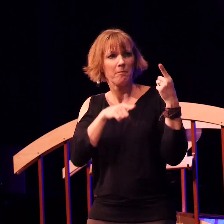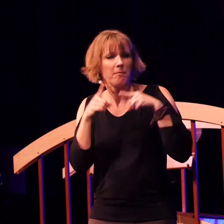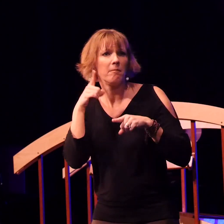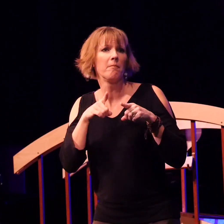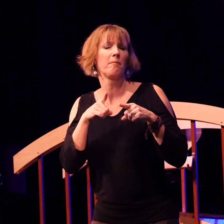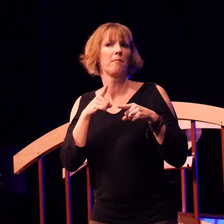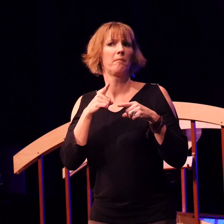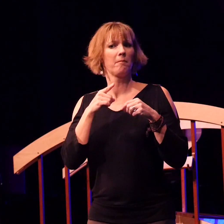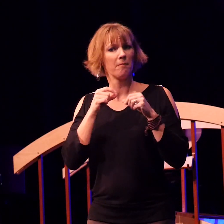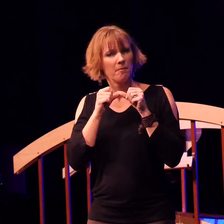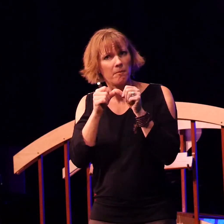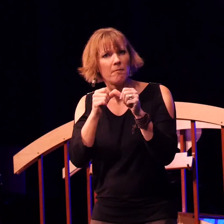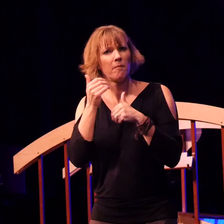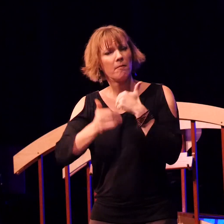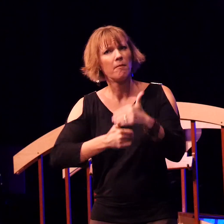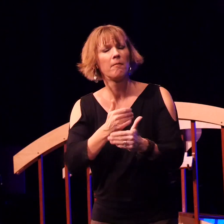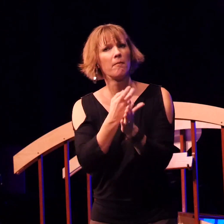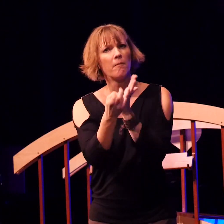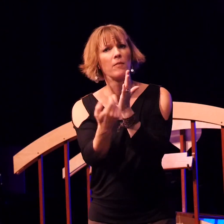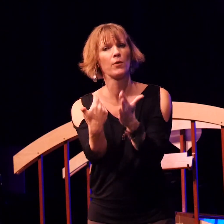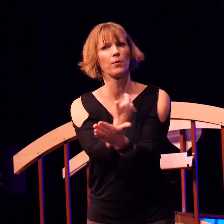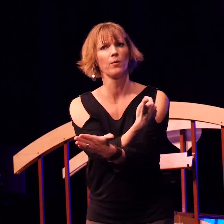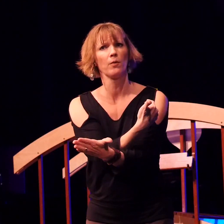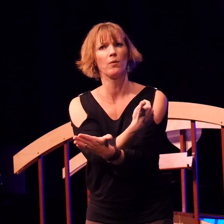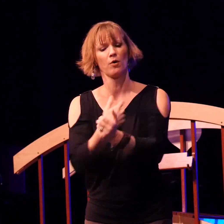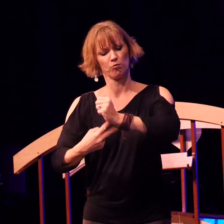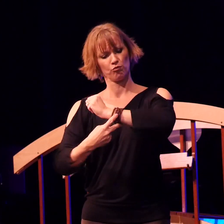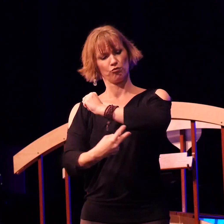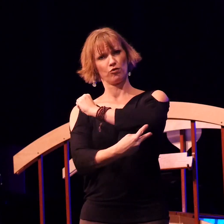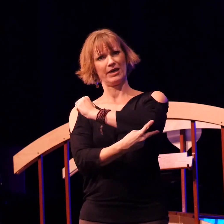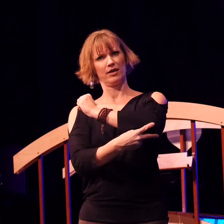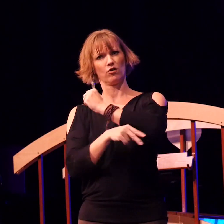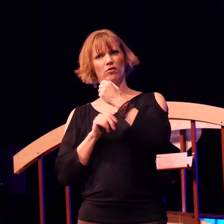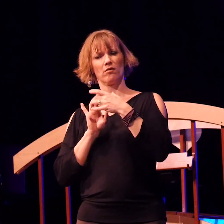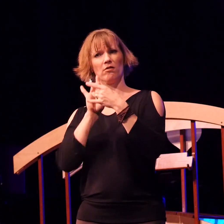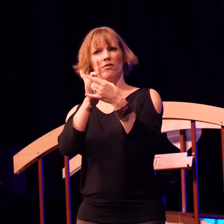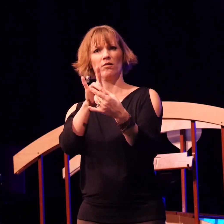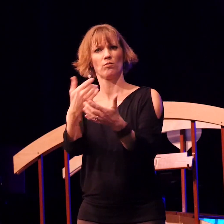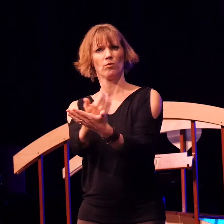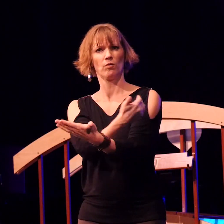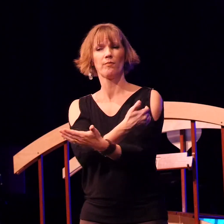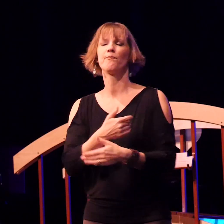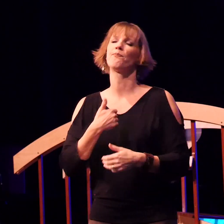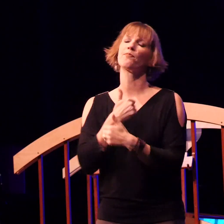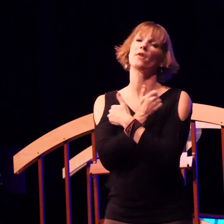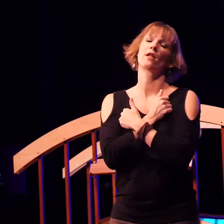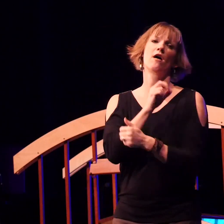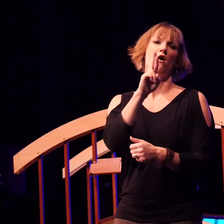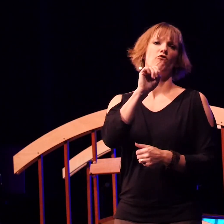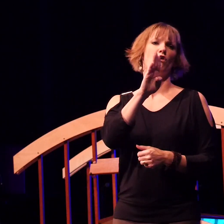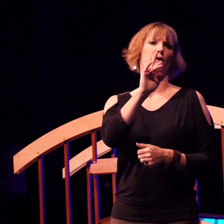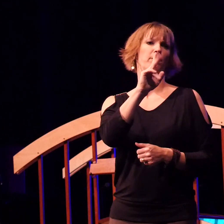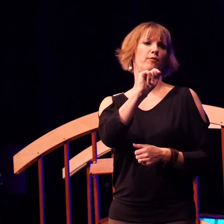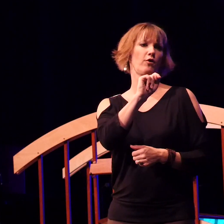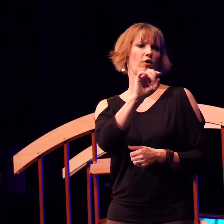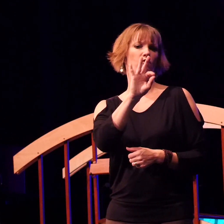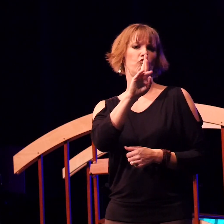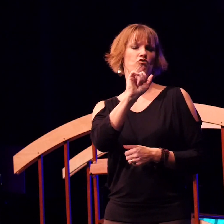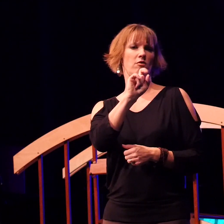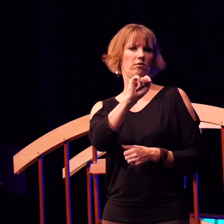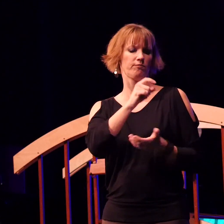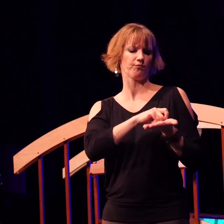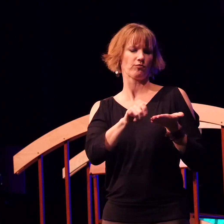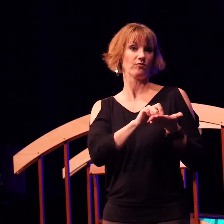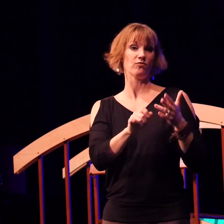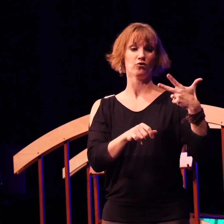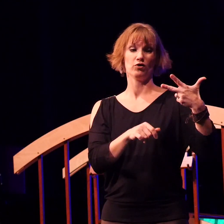bridging into the new. Bridge into the new. I love that Robert Frost, the great poet and author, wrote, "In